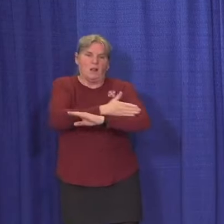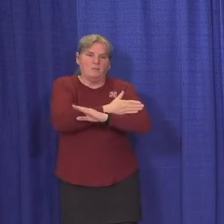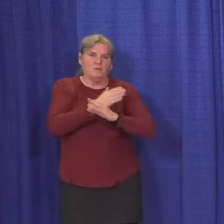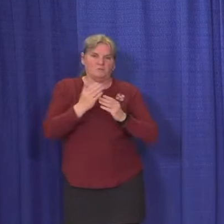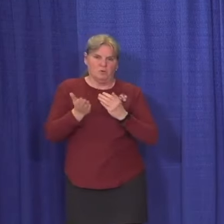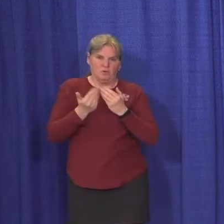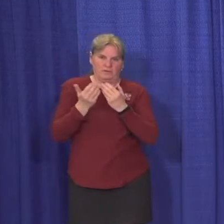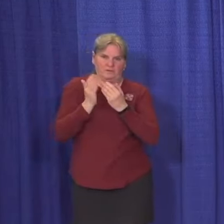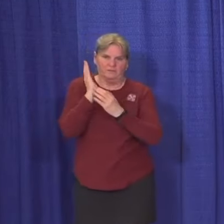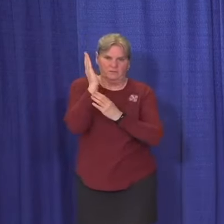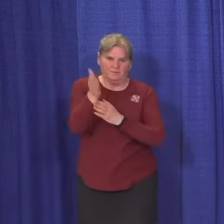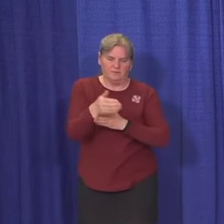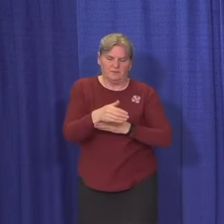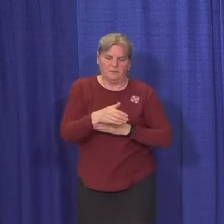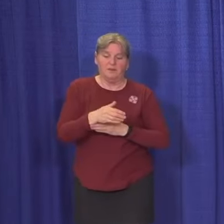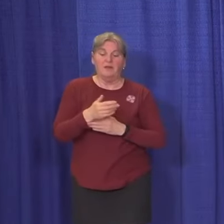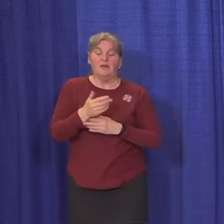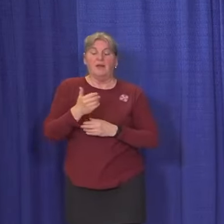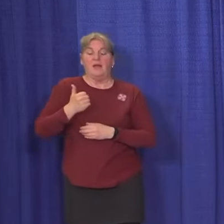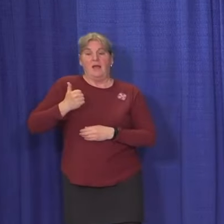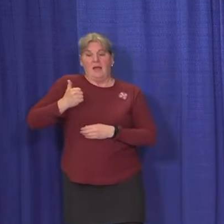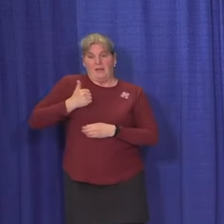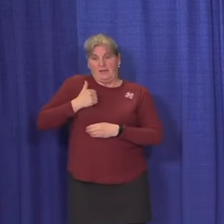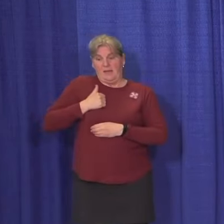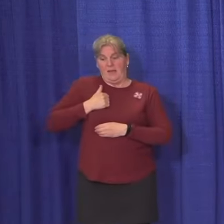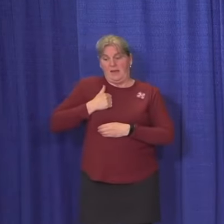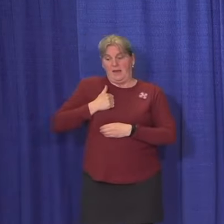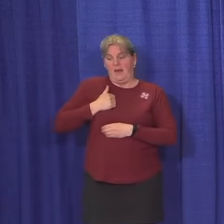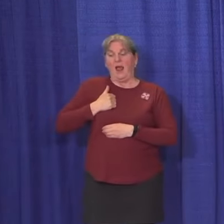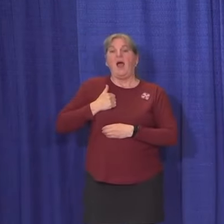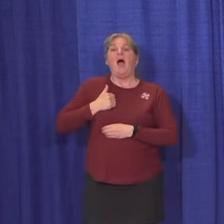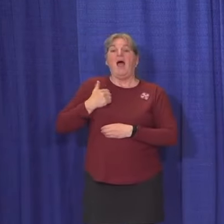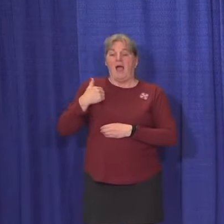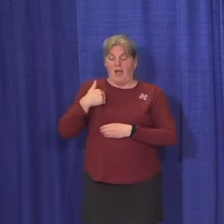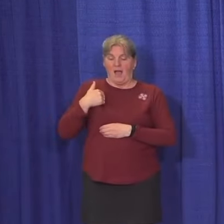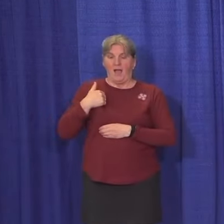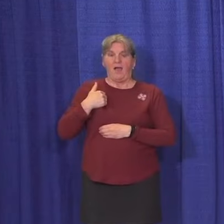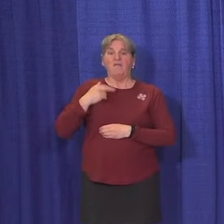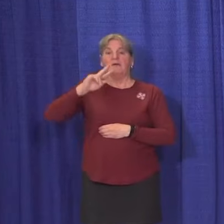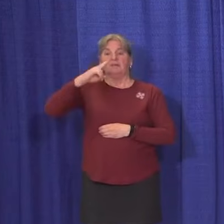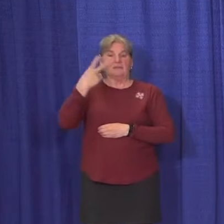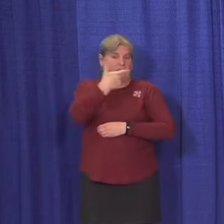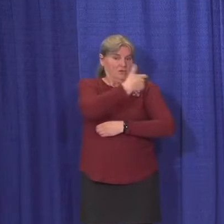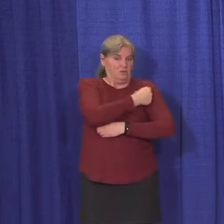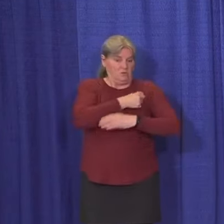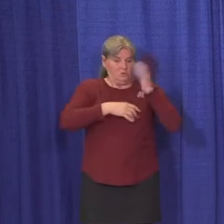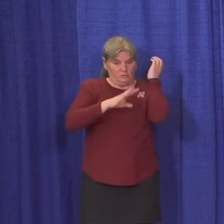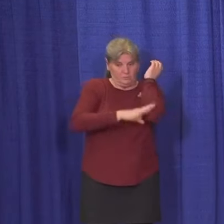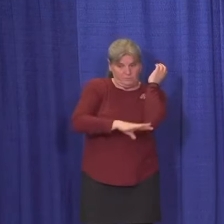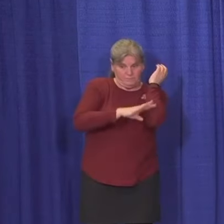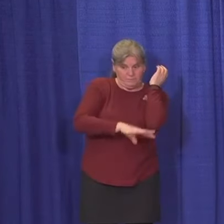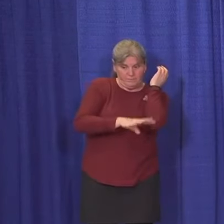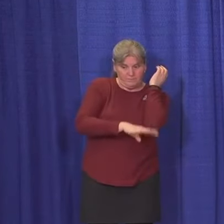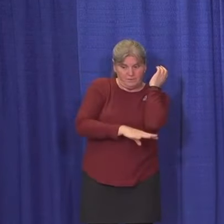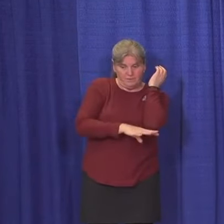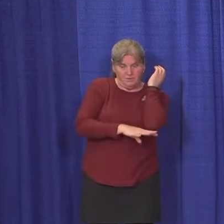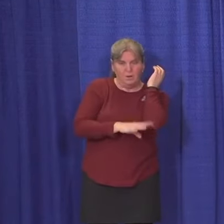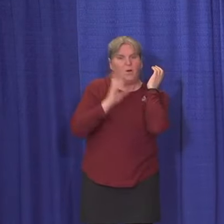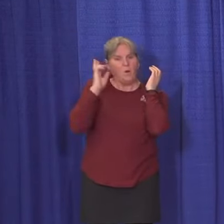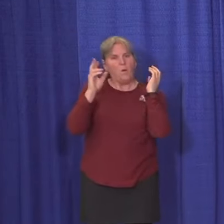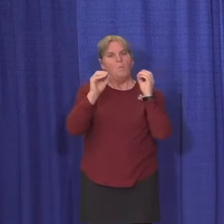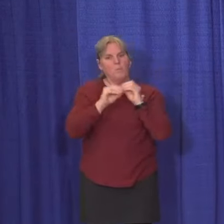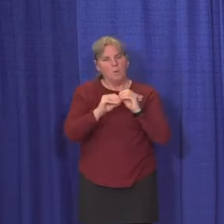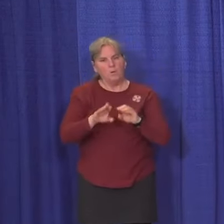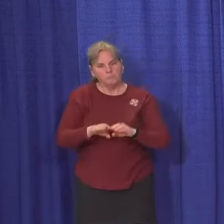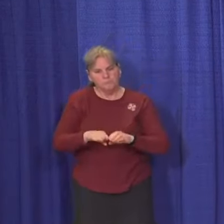Canada gets to second dose fall, I hope that we can join with all Canadians in looking forward to further lifting of the remaining public